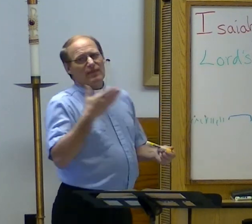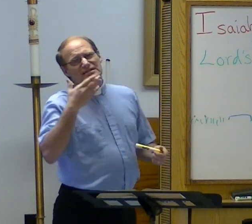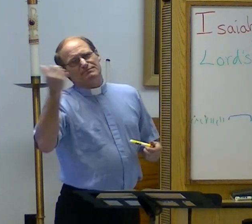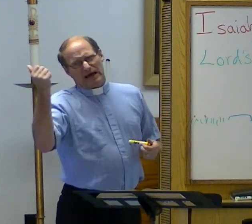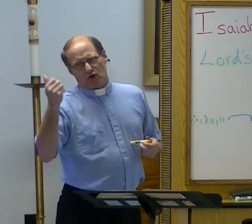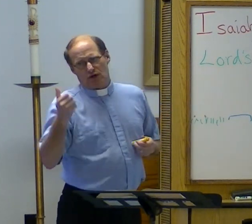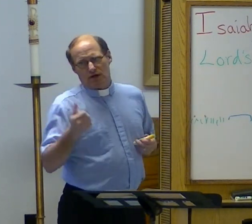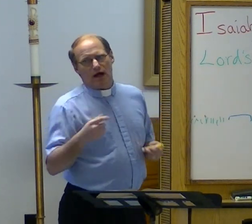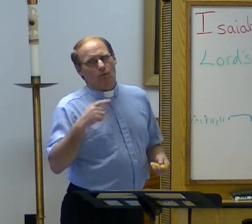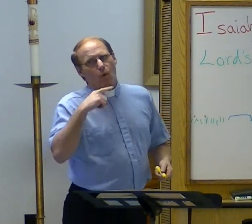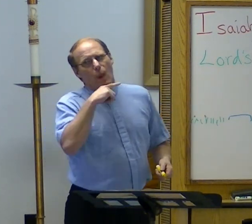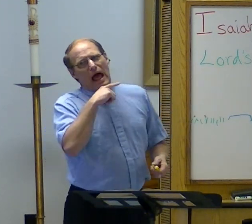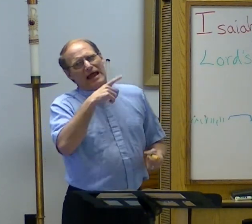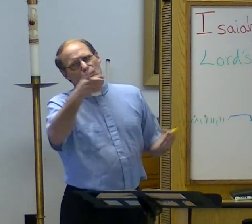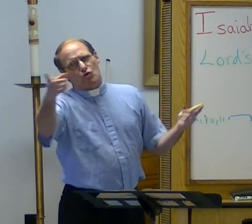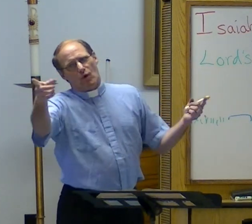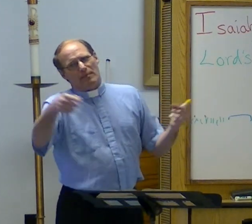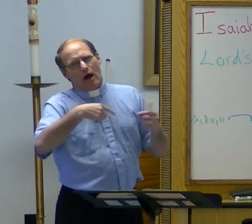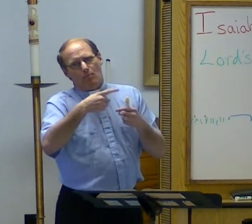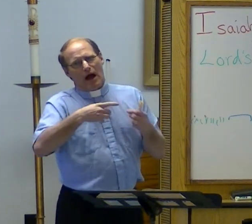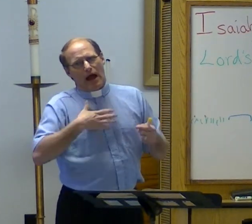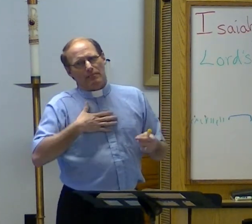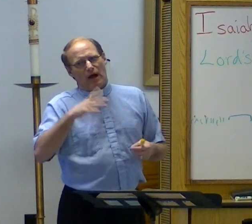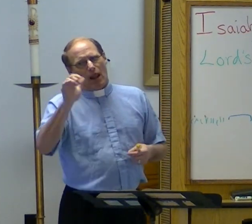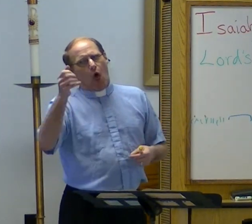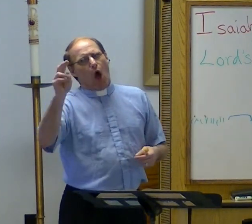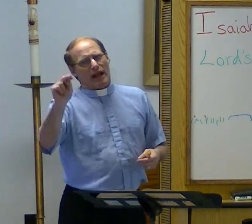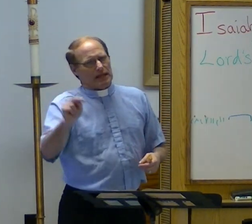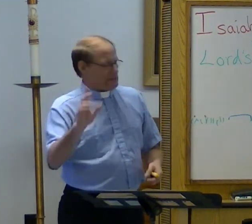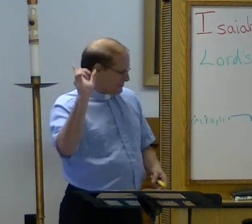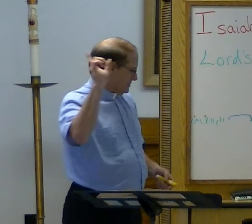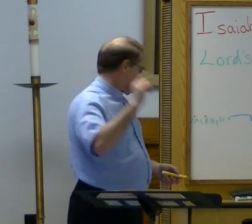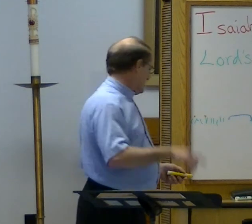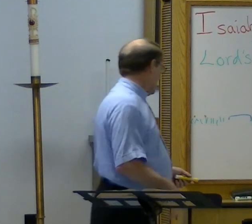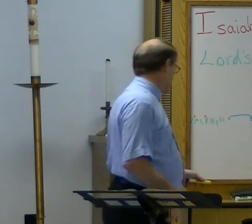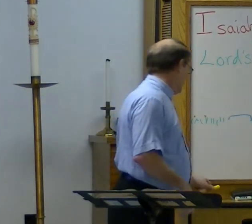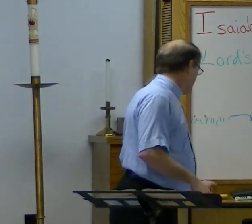That's better. I won't lie to you about my lawn.